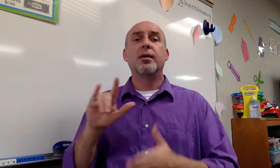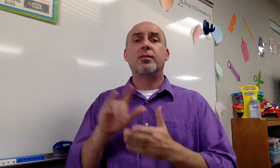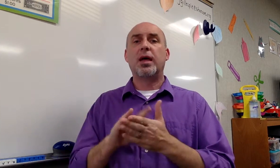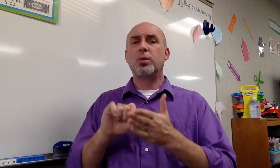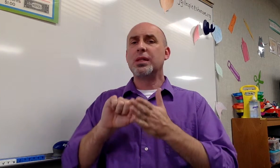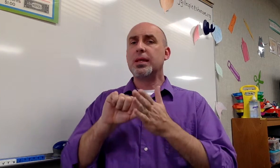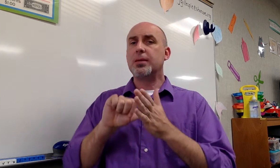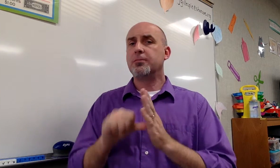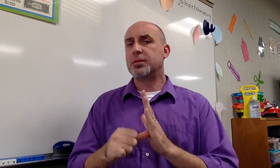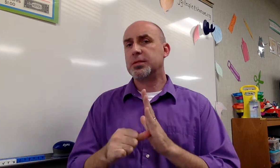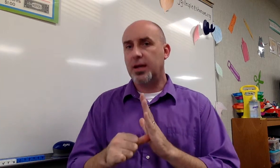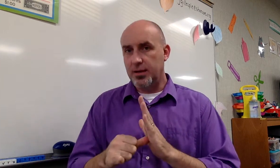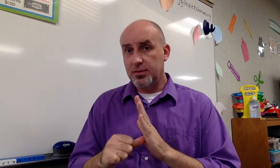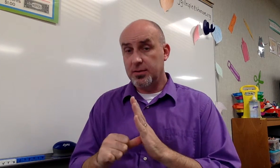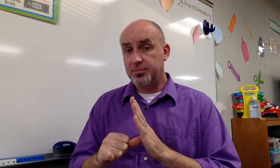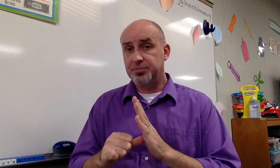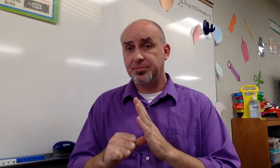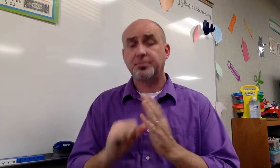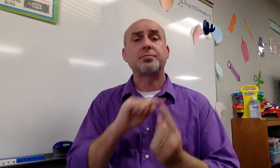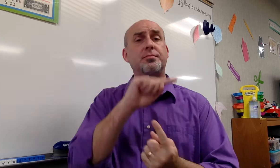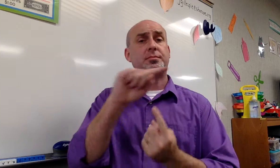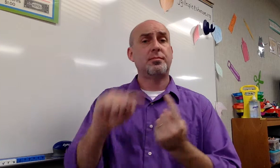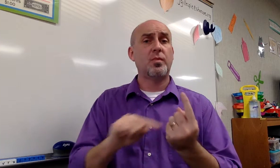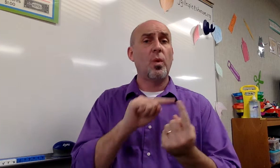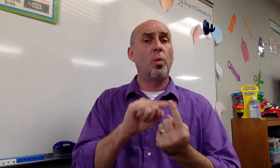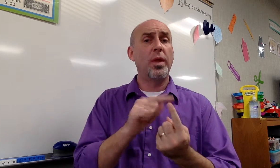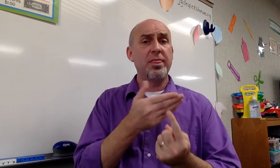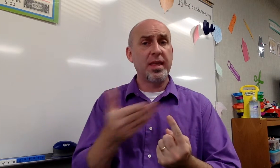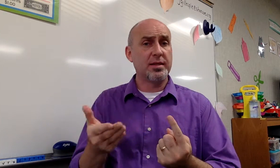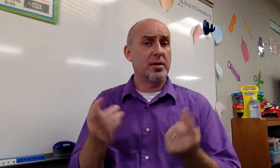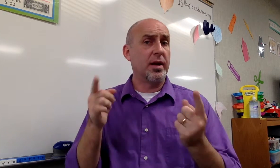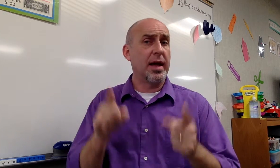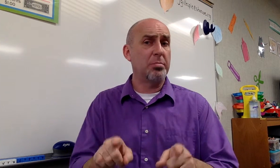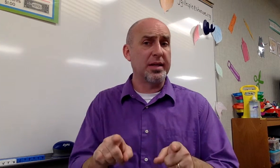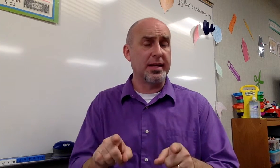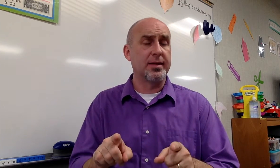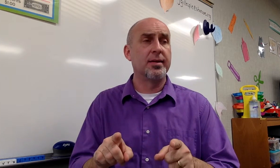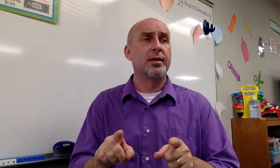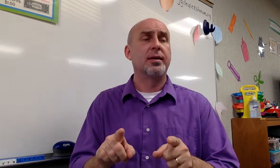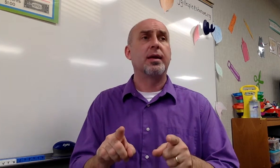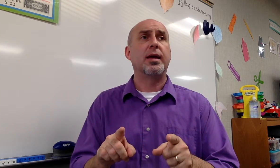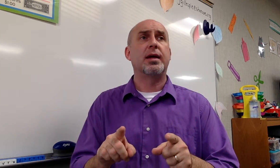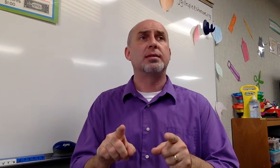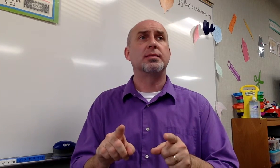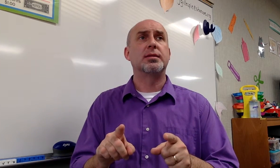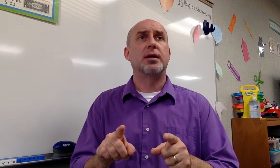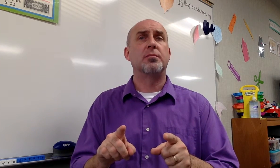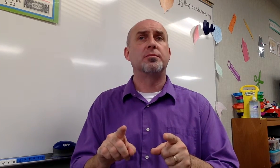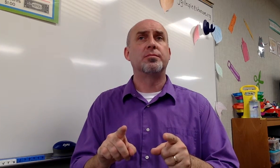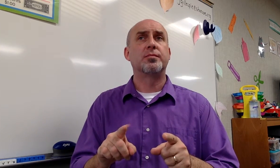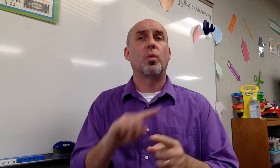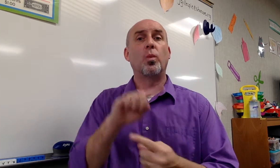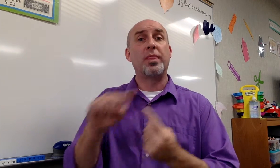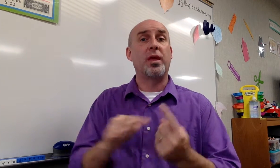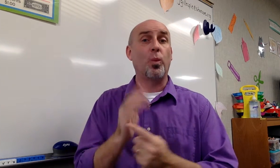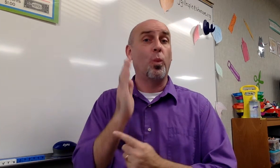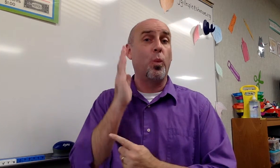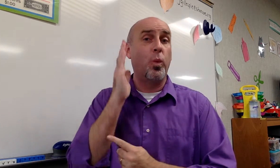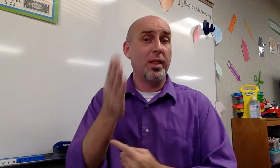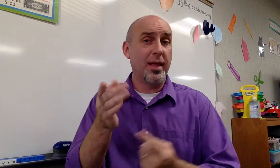that really emphasize when things are happening and when they will